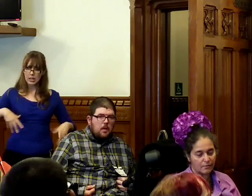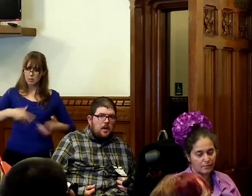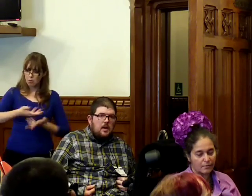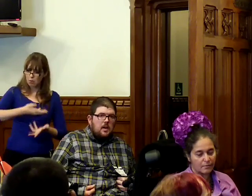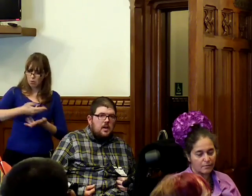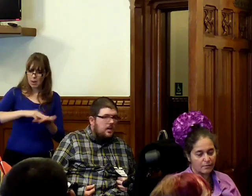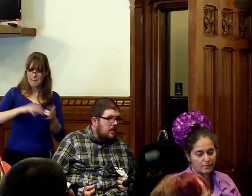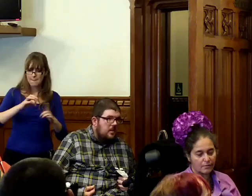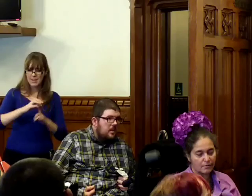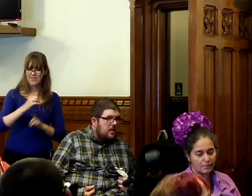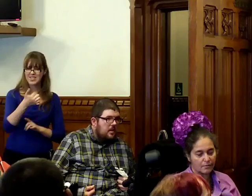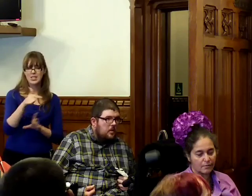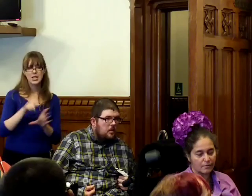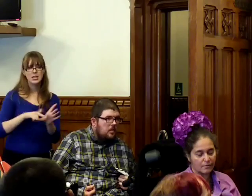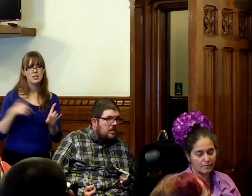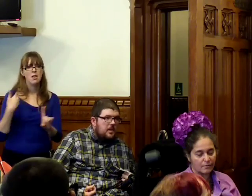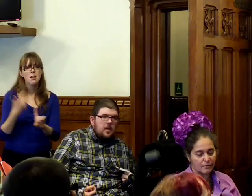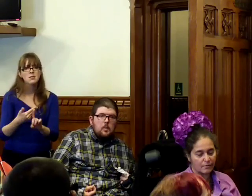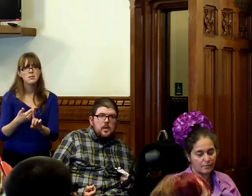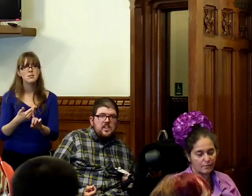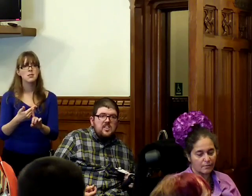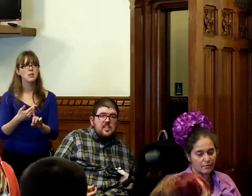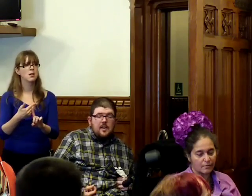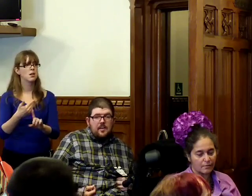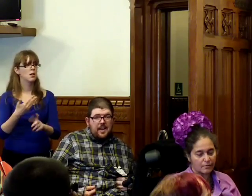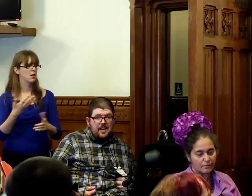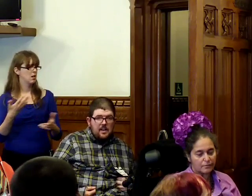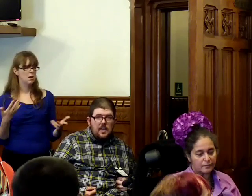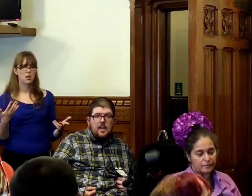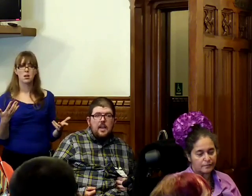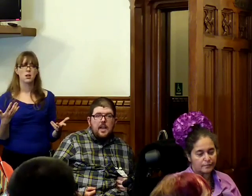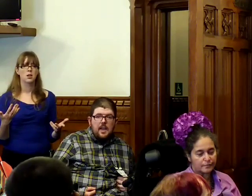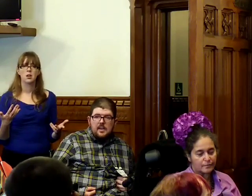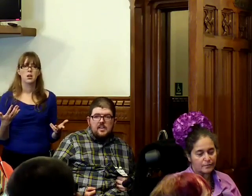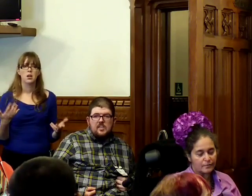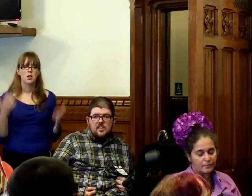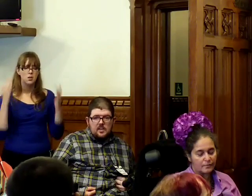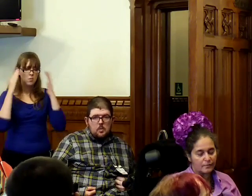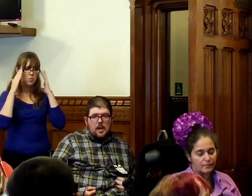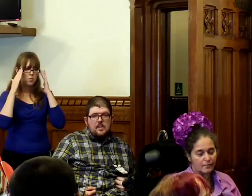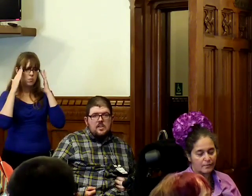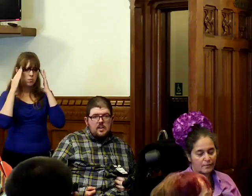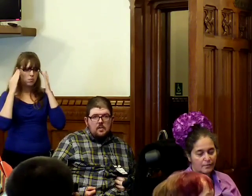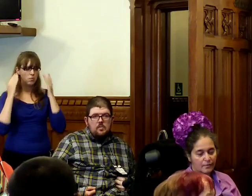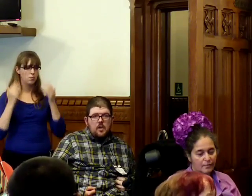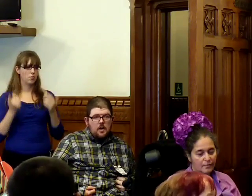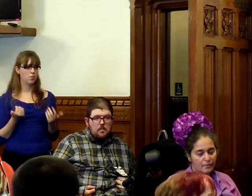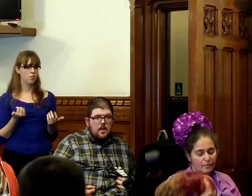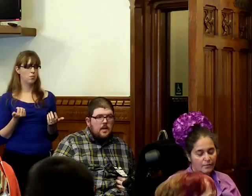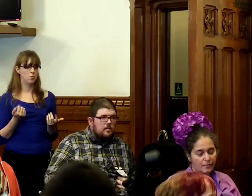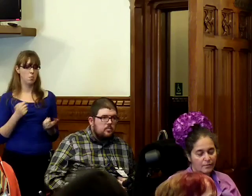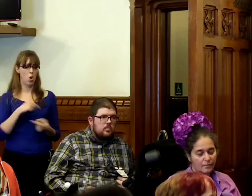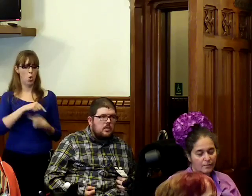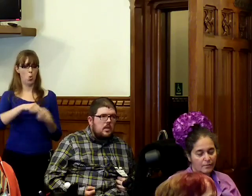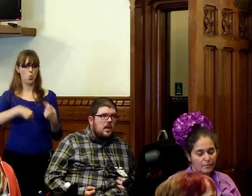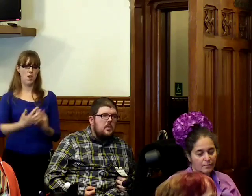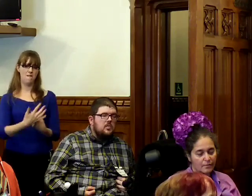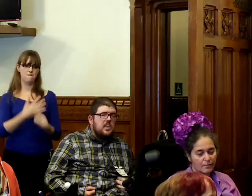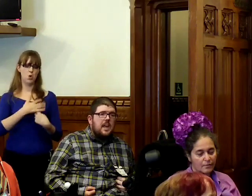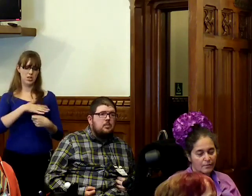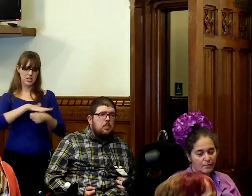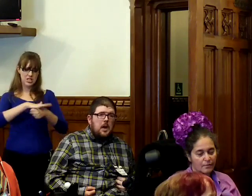6 years, but you know, we still in this situation of